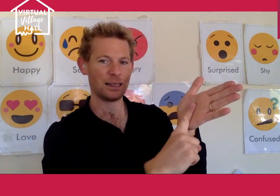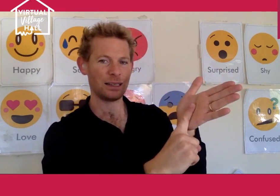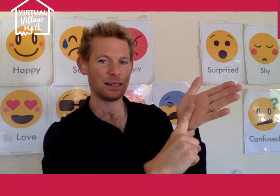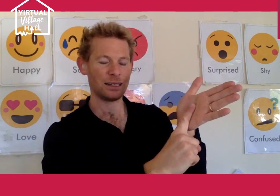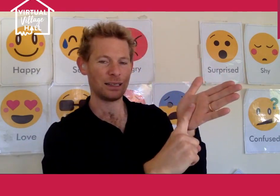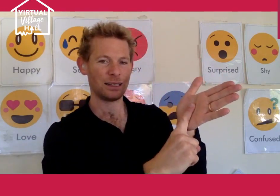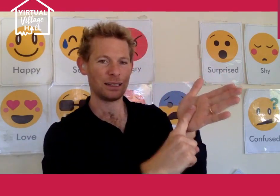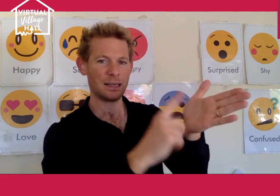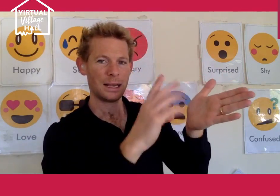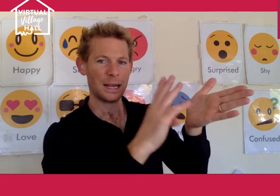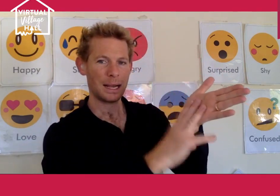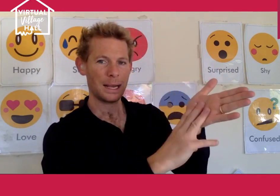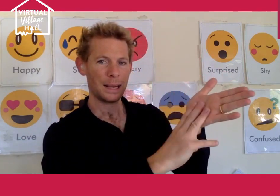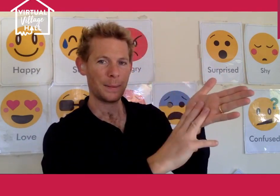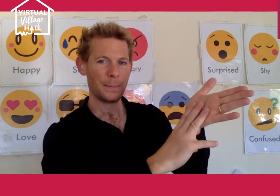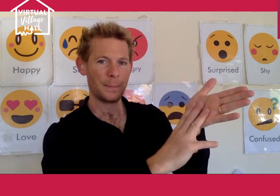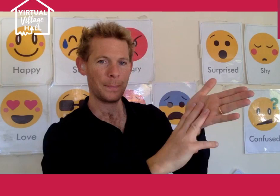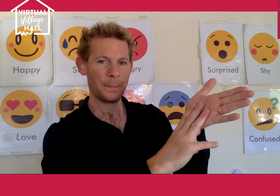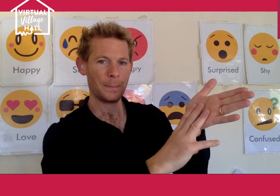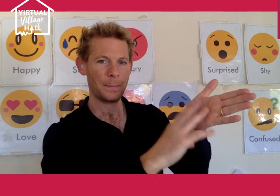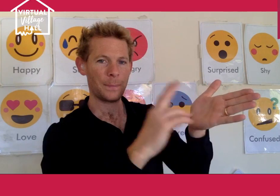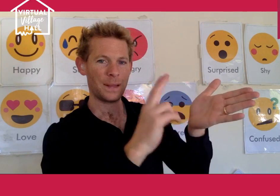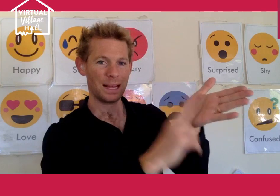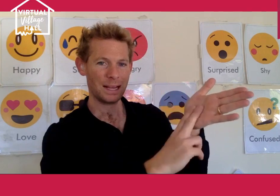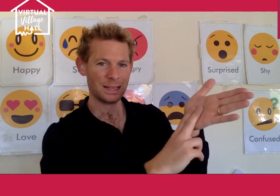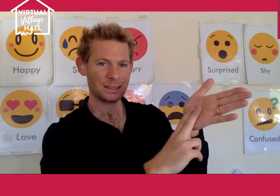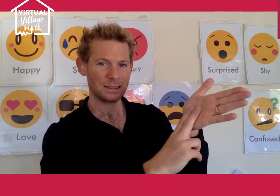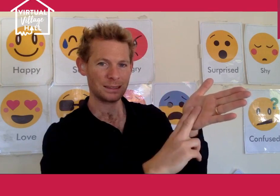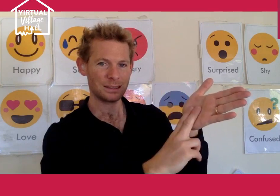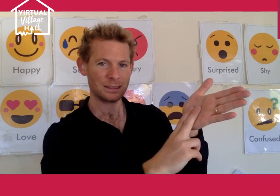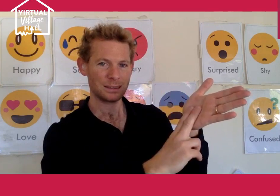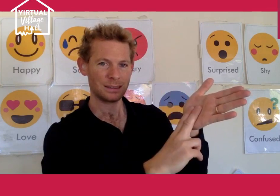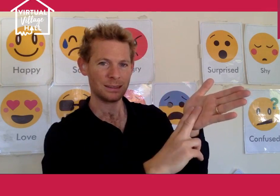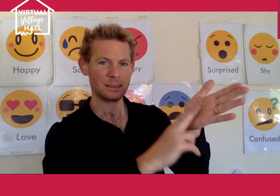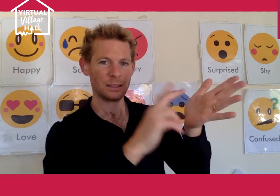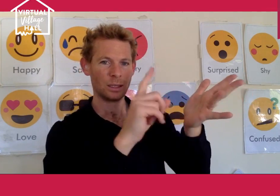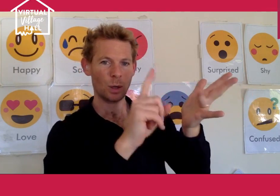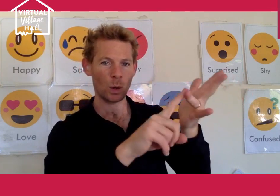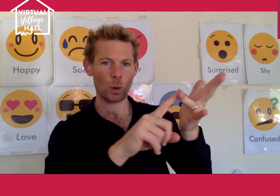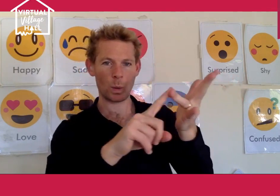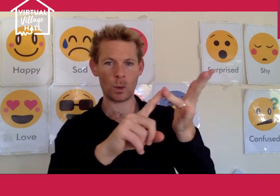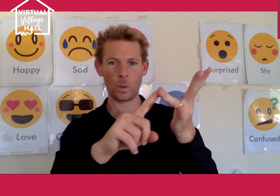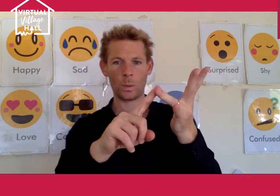L, M, N, O,